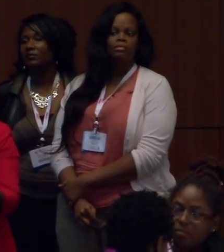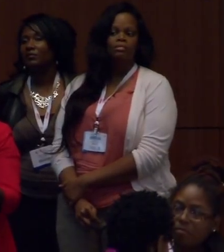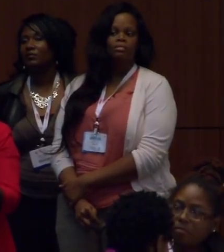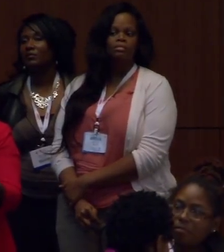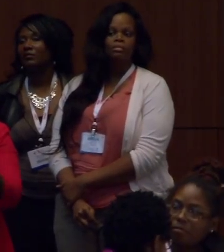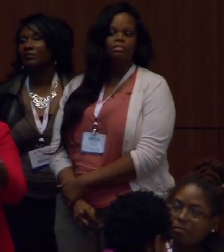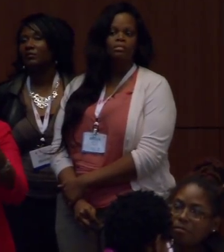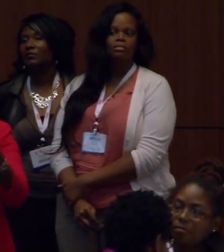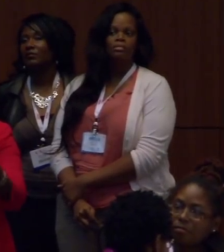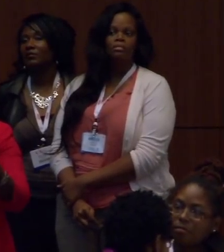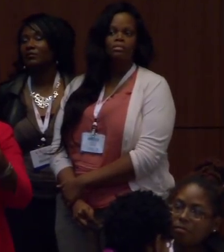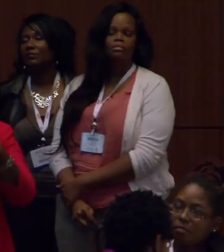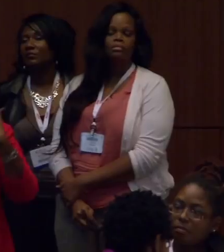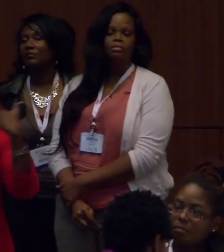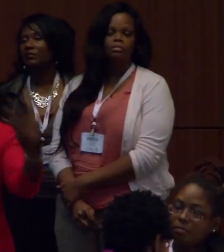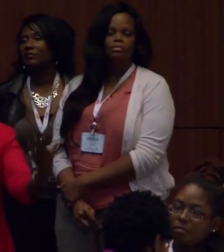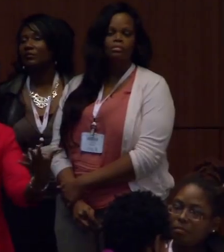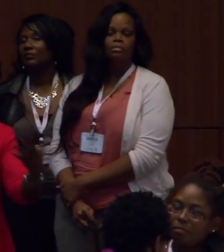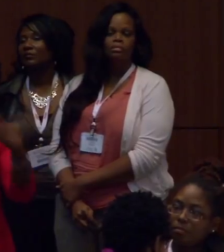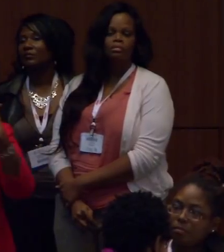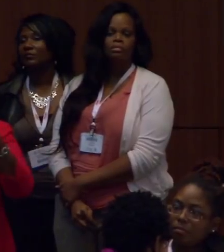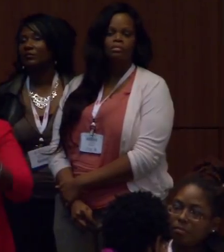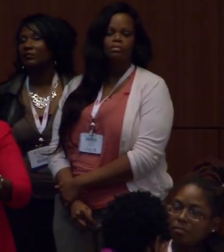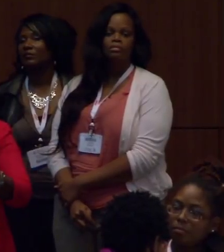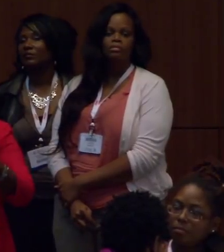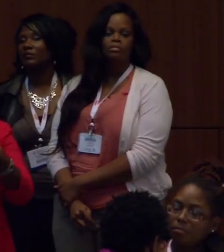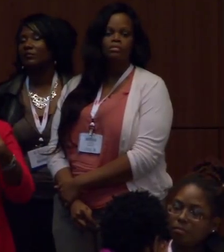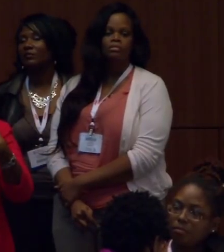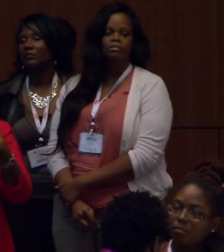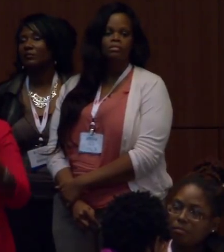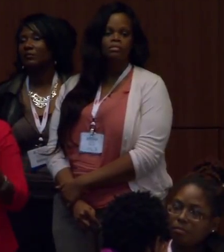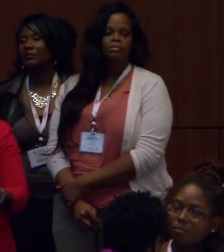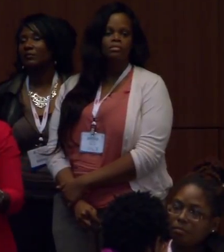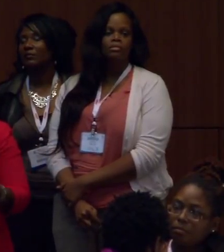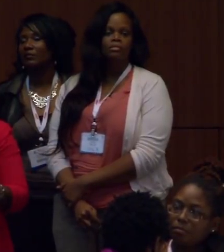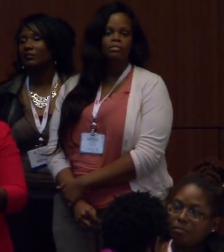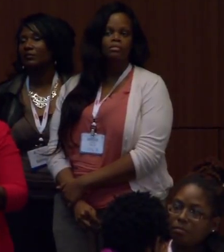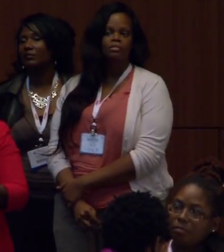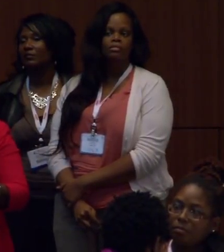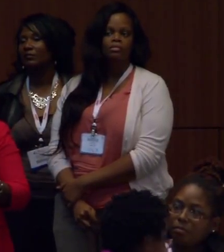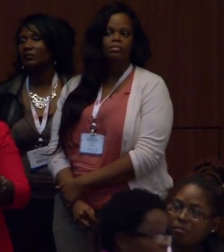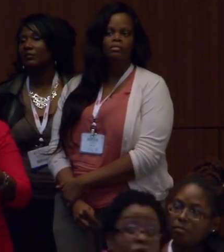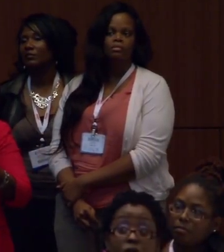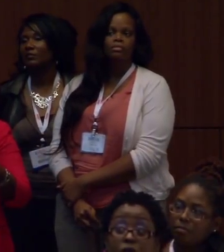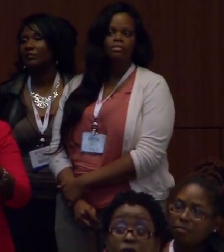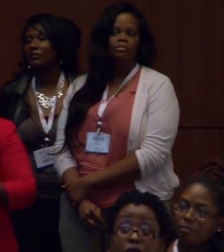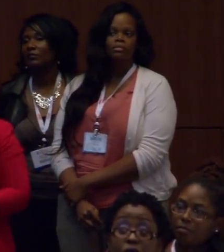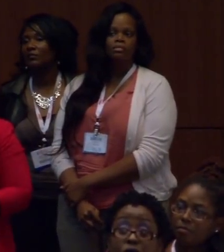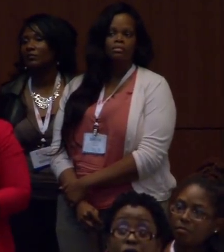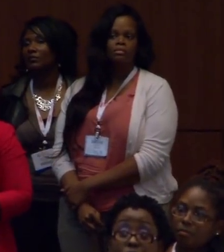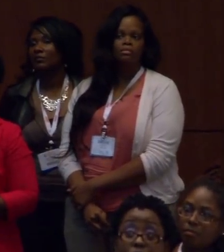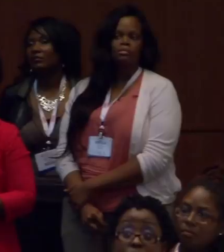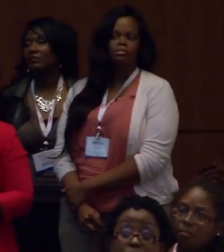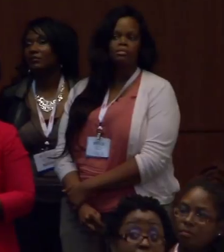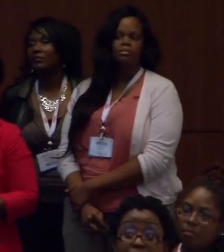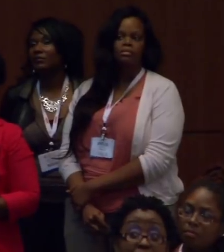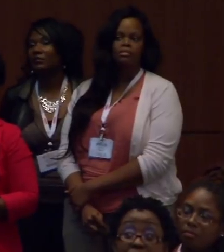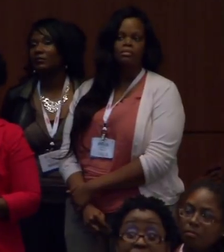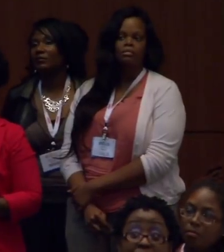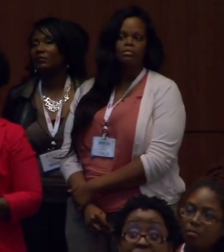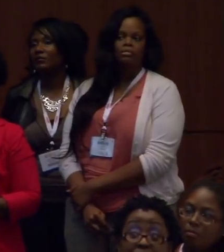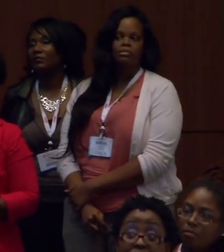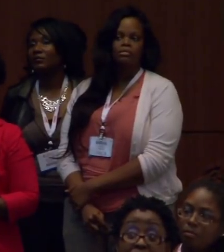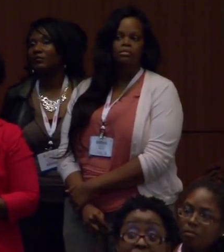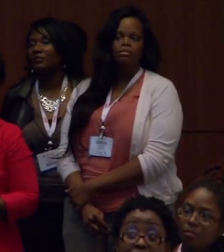get beyond? What do I do to be able to share what I now know about myself? You are not asking the question you want to